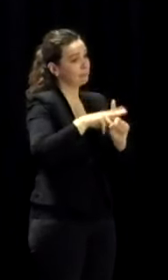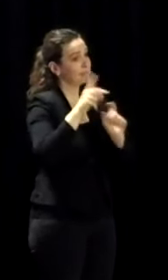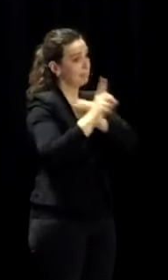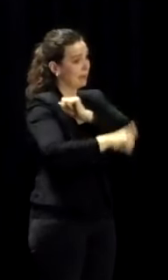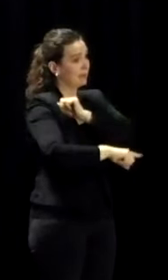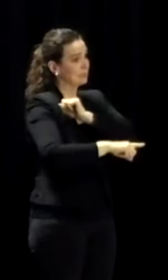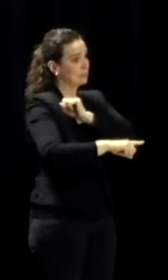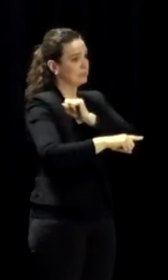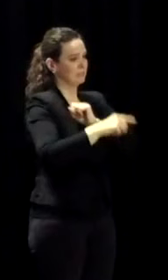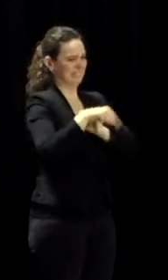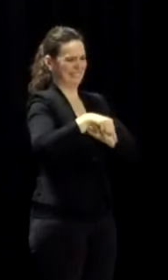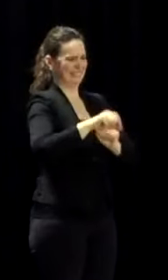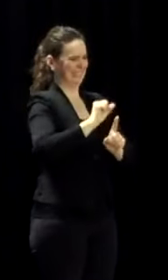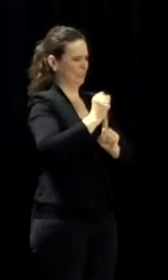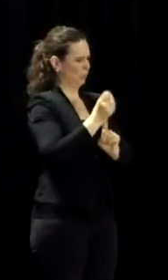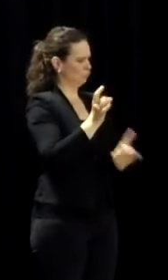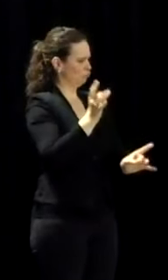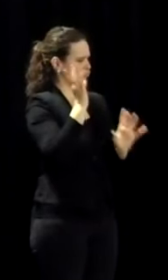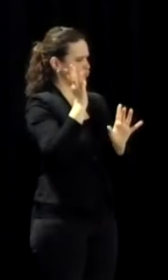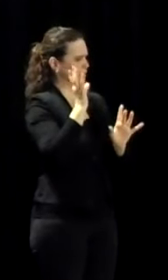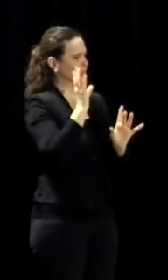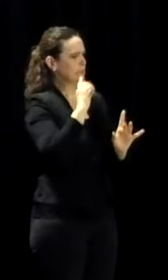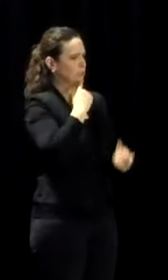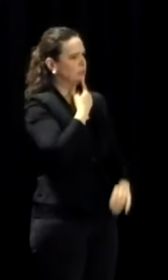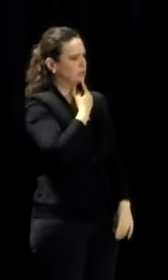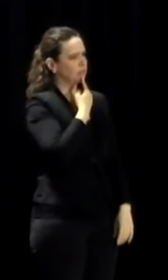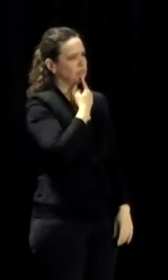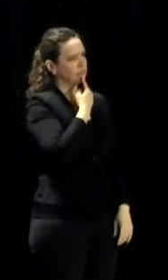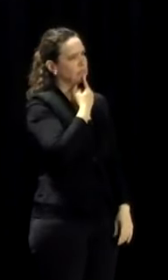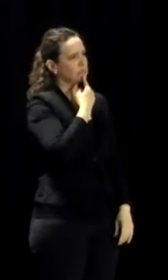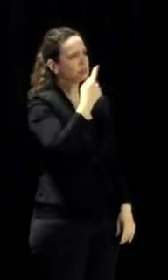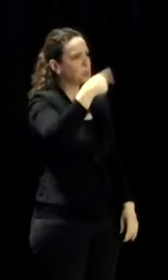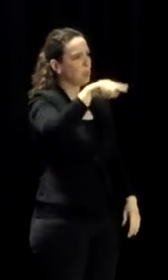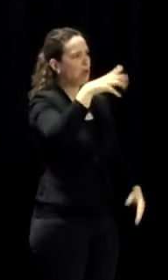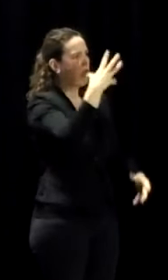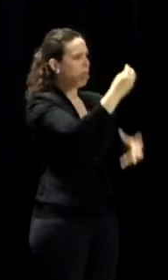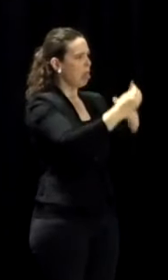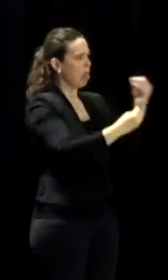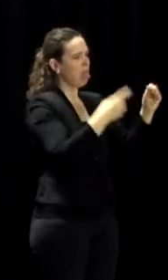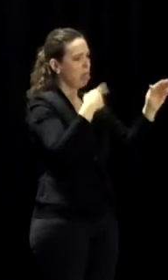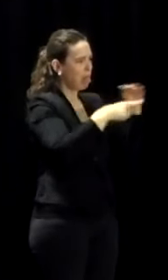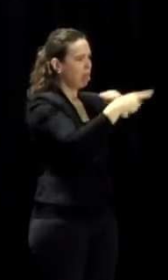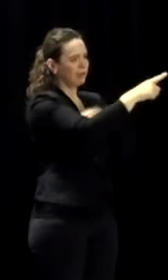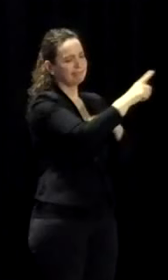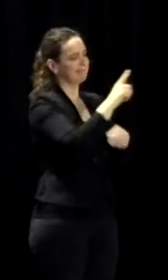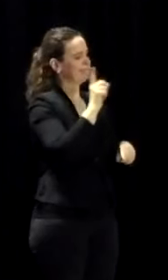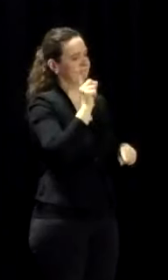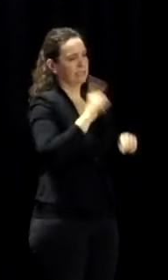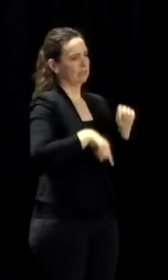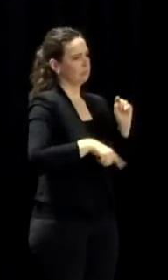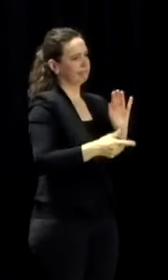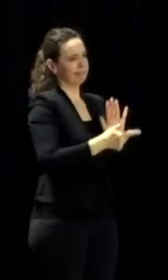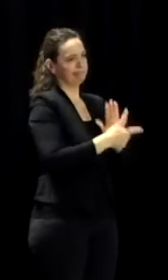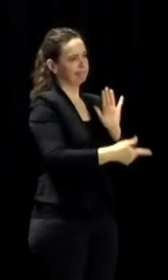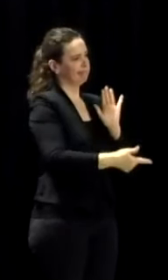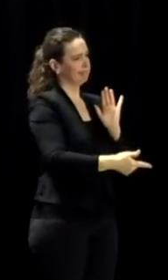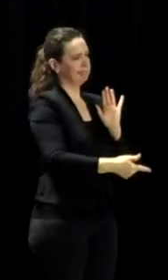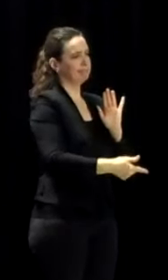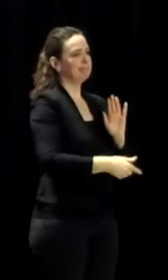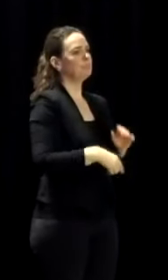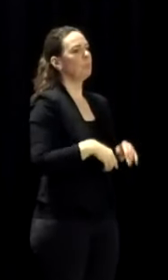these as their own situation. It's like most things. If we get called back to a house repeatedly, we